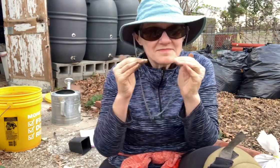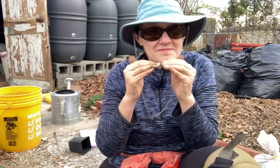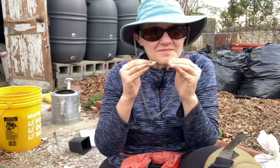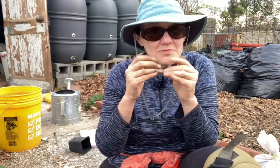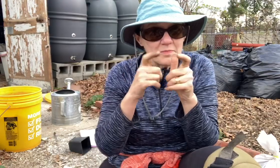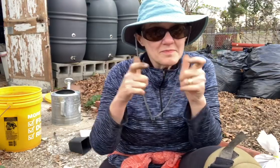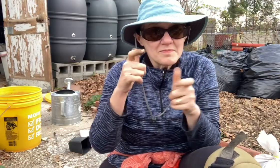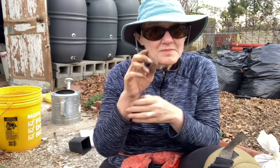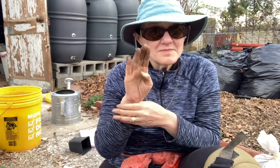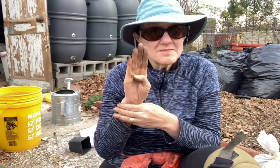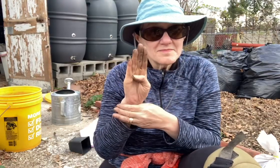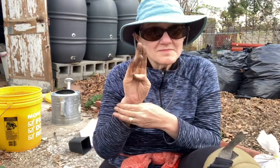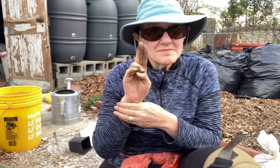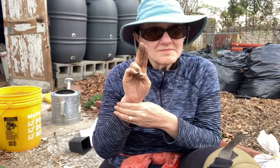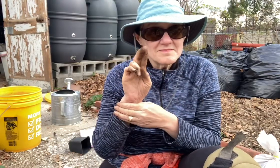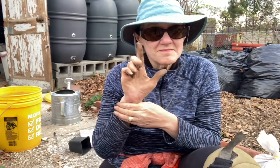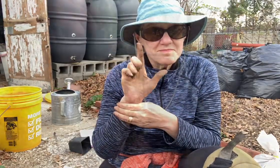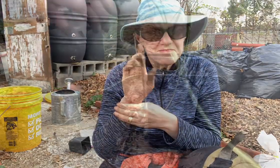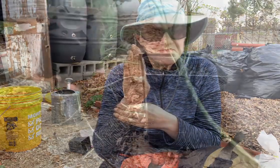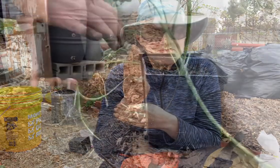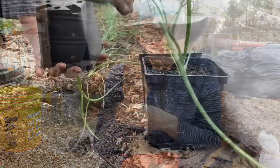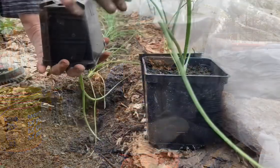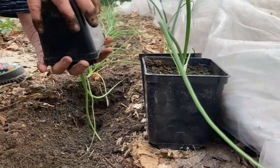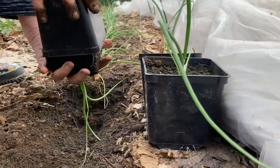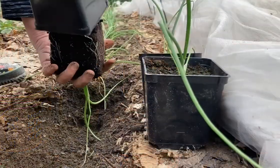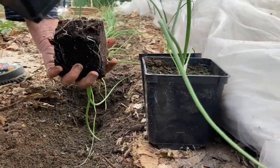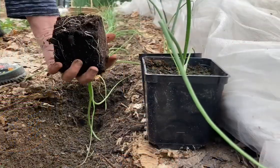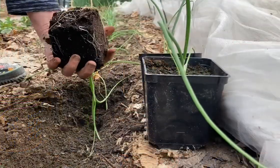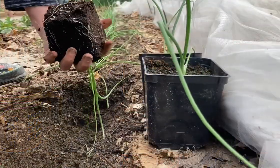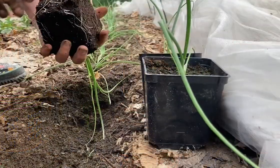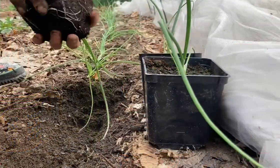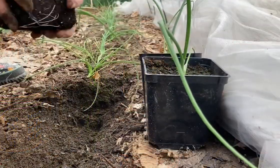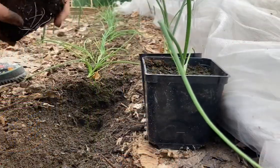Remember, the bigger the leaves, the bigger the bulbs.